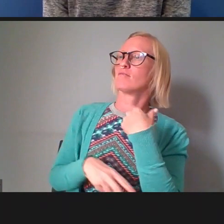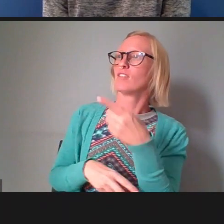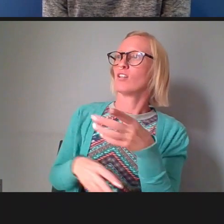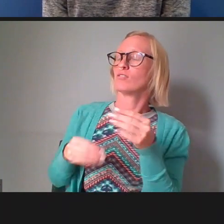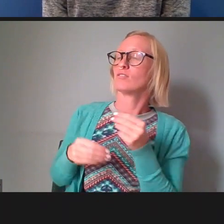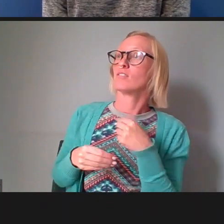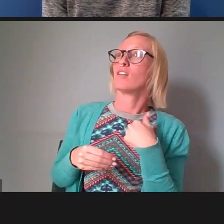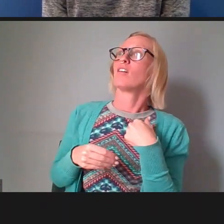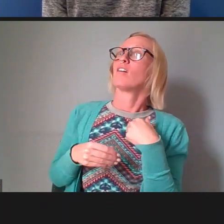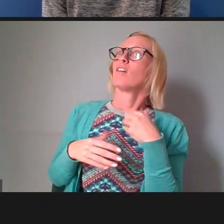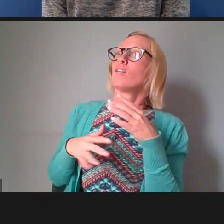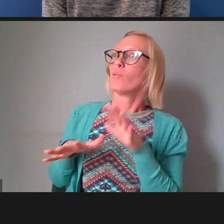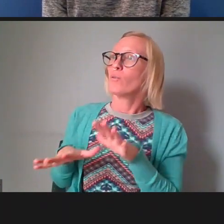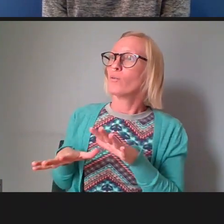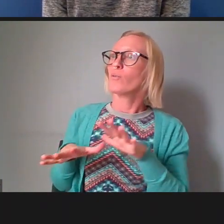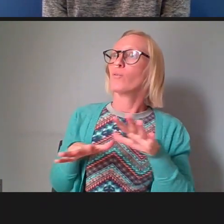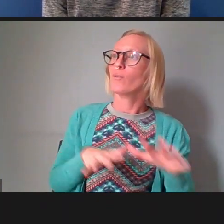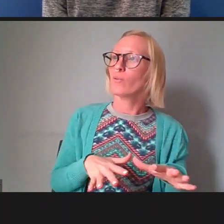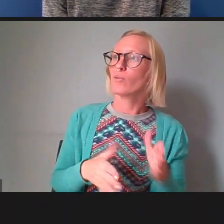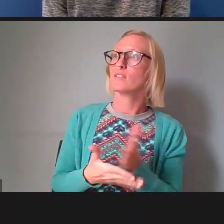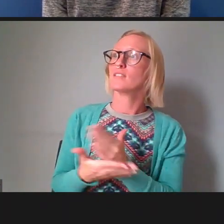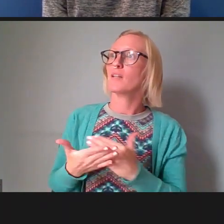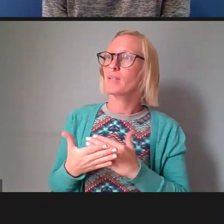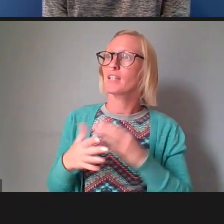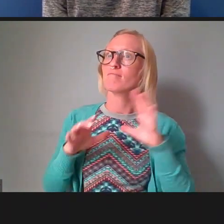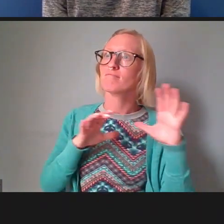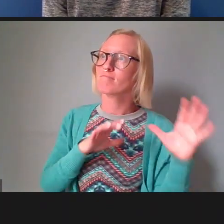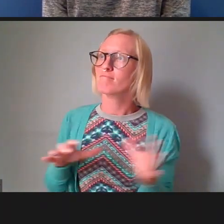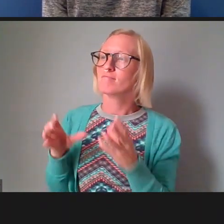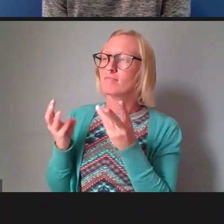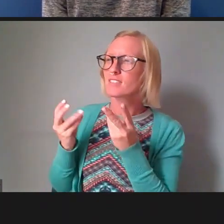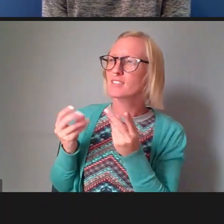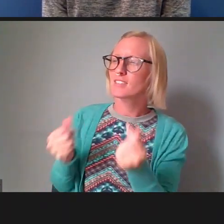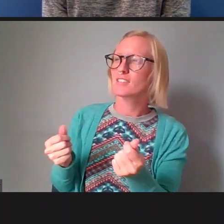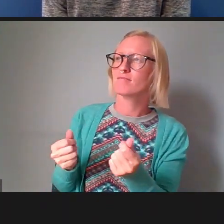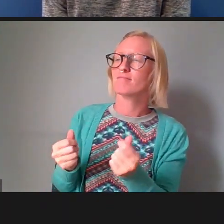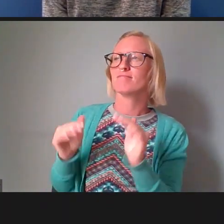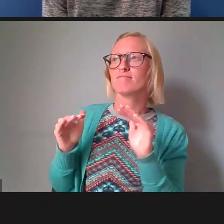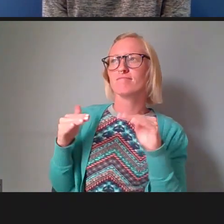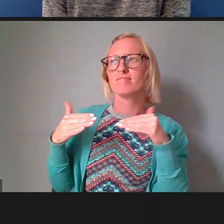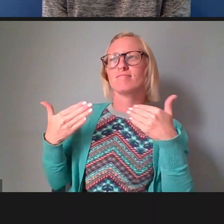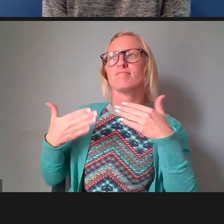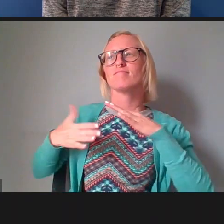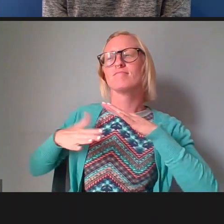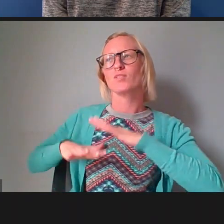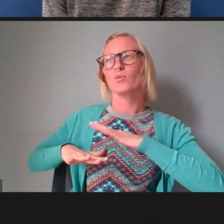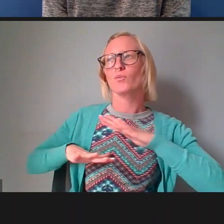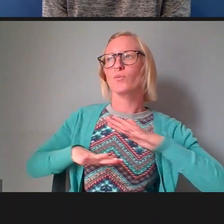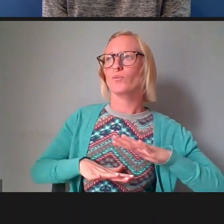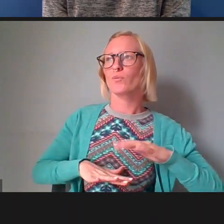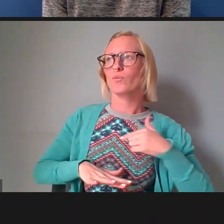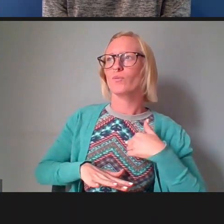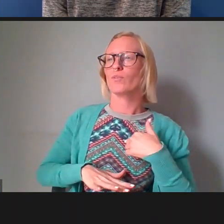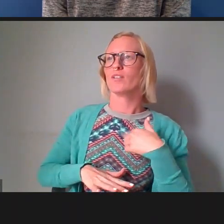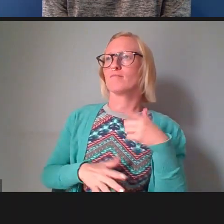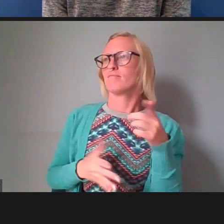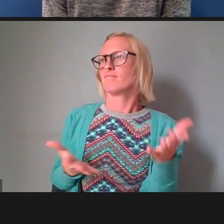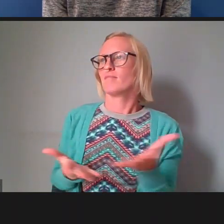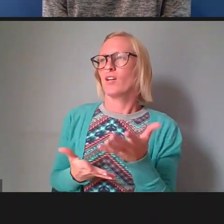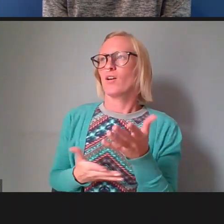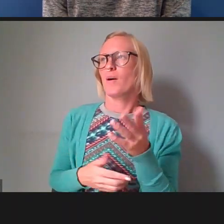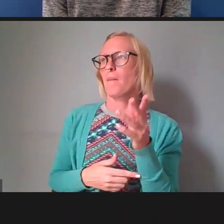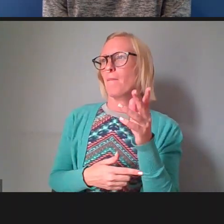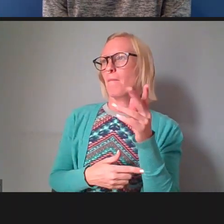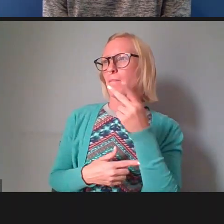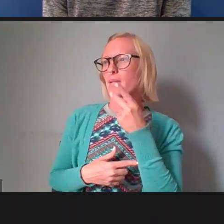he received the reassurance of something purposeful being done, he began to look satisfied. and his only clean digit, a pink thumb, slid into his